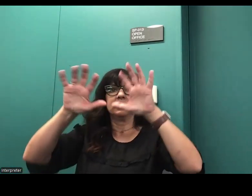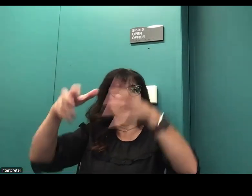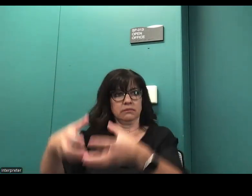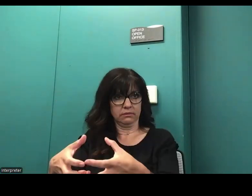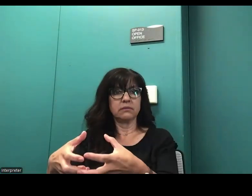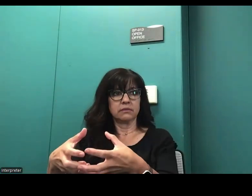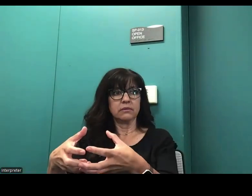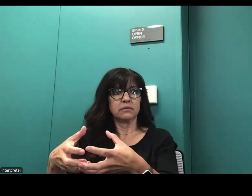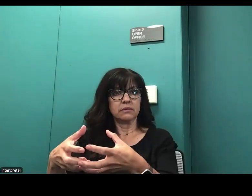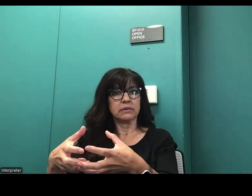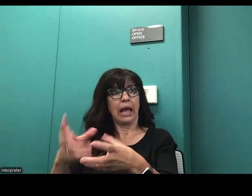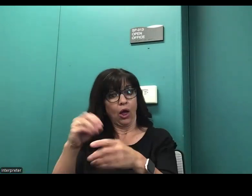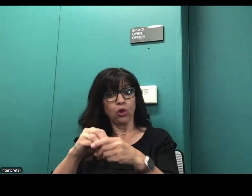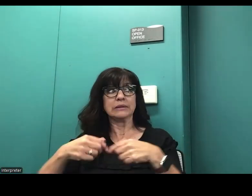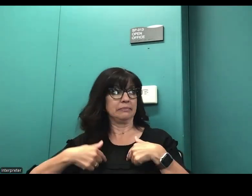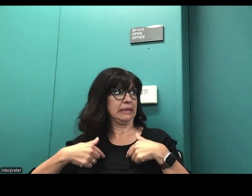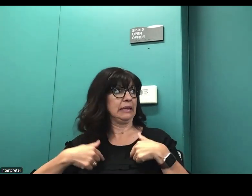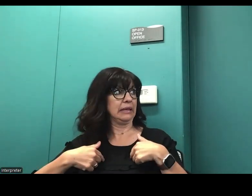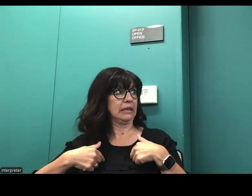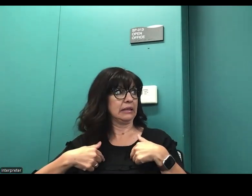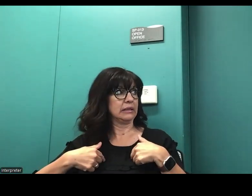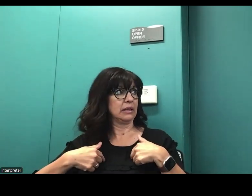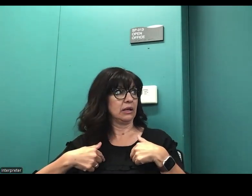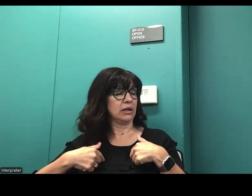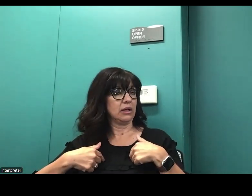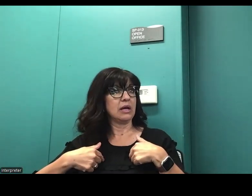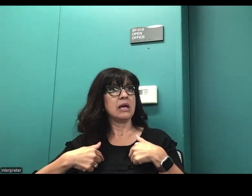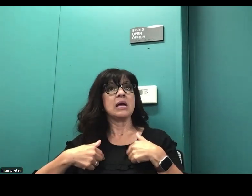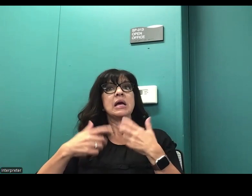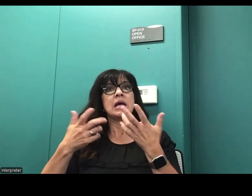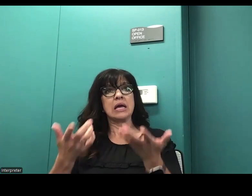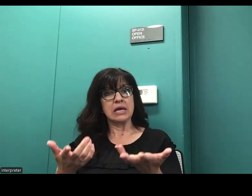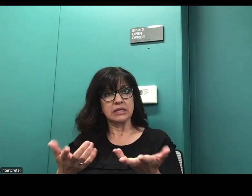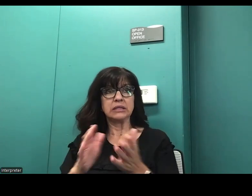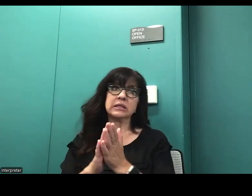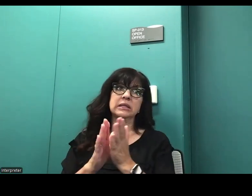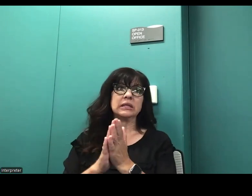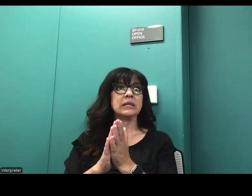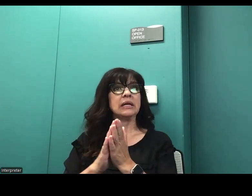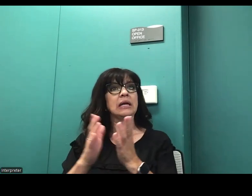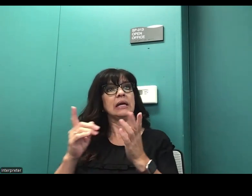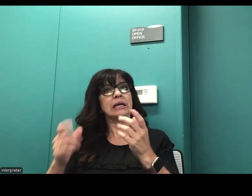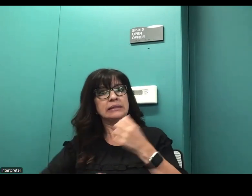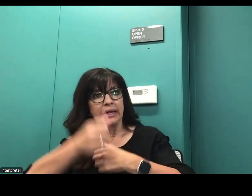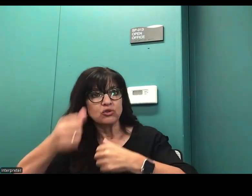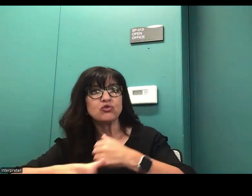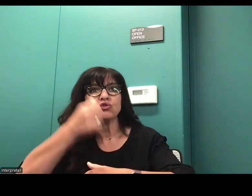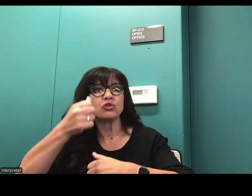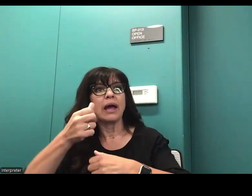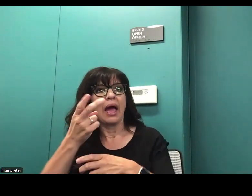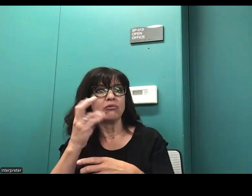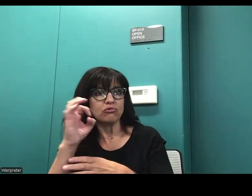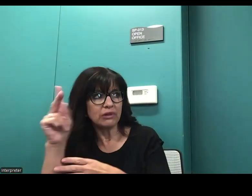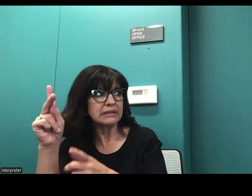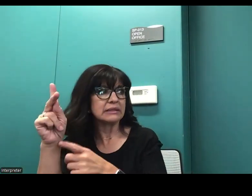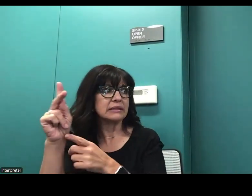population, which includes me, is in jeopardy, and